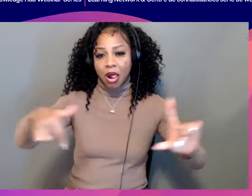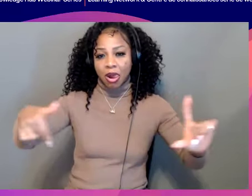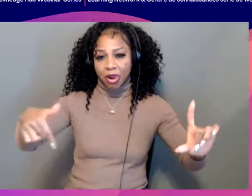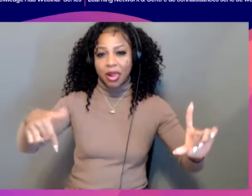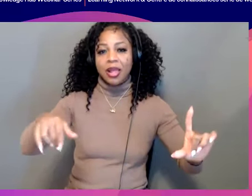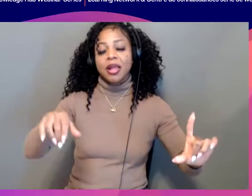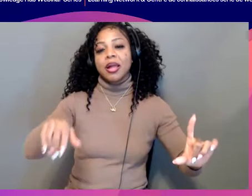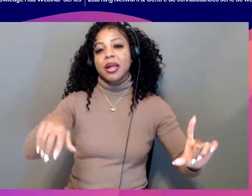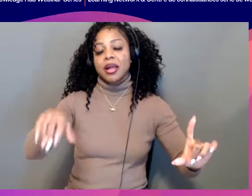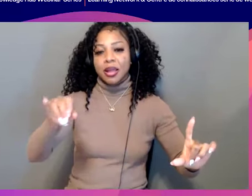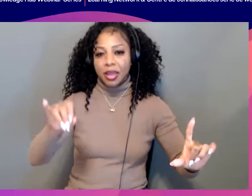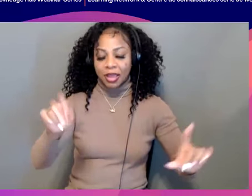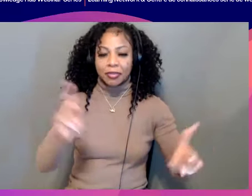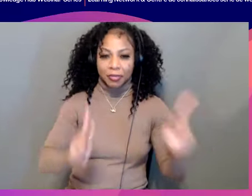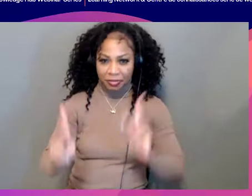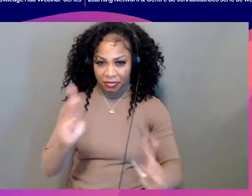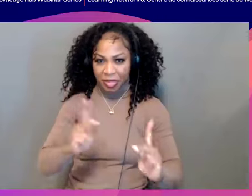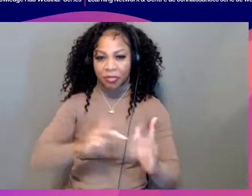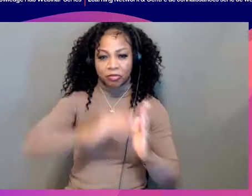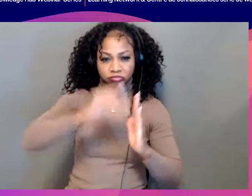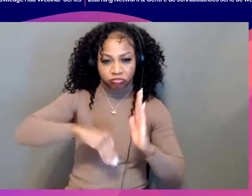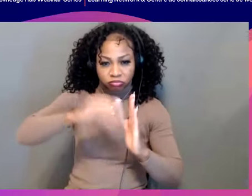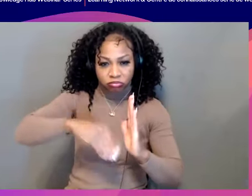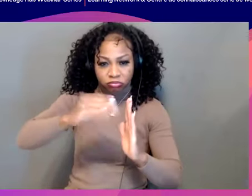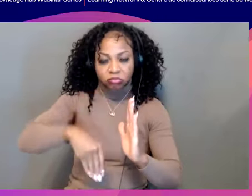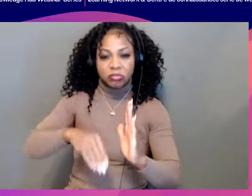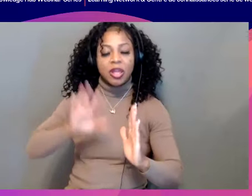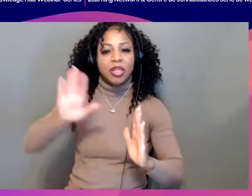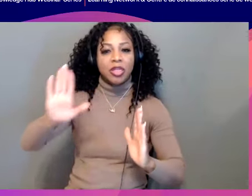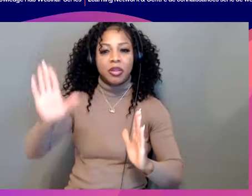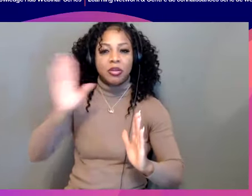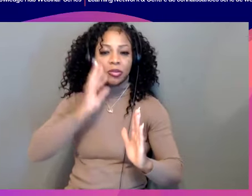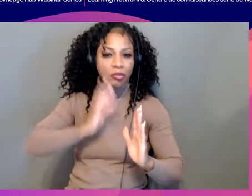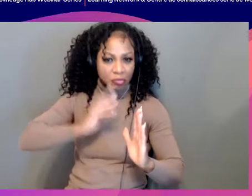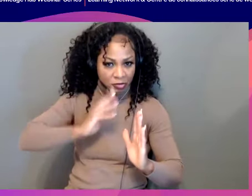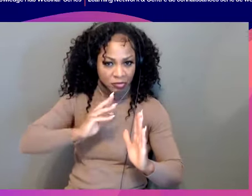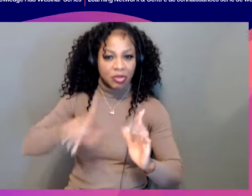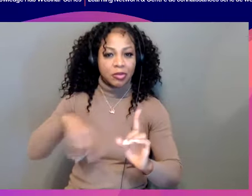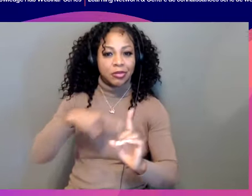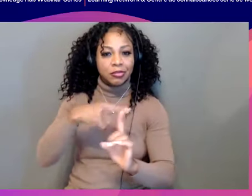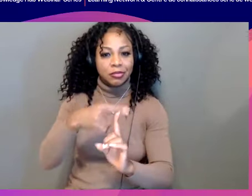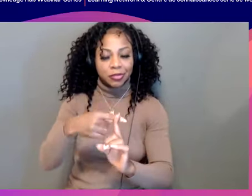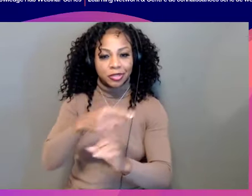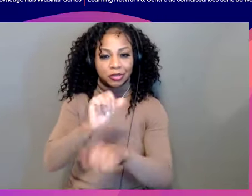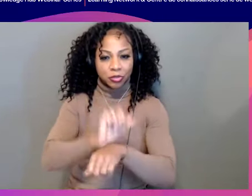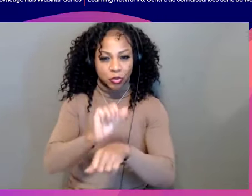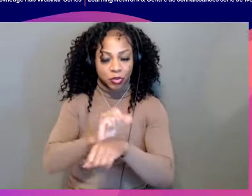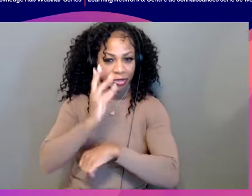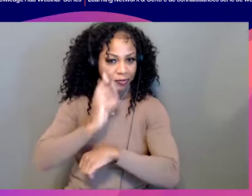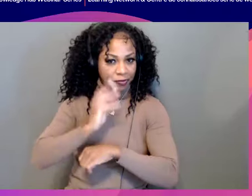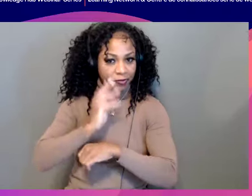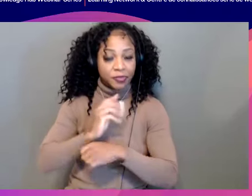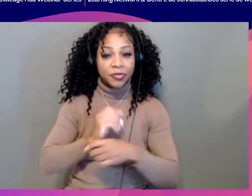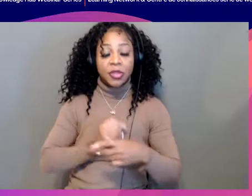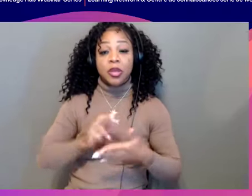2SLGBTQI people living in Canada responded, sharing their experiences, including with employment. And so